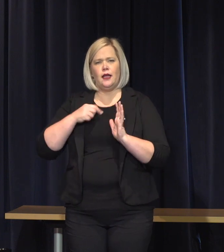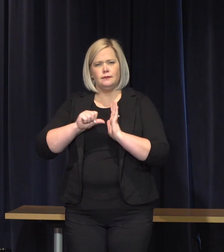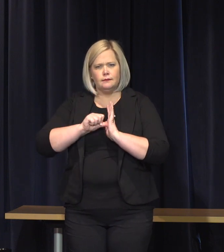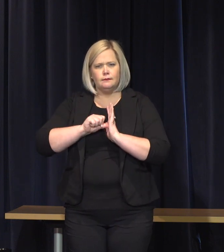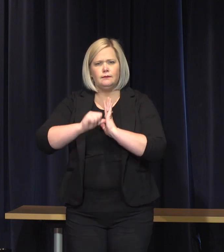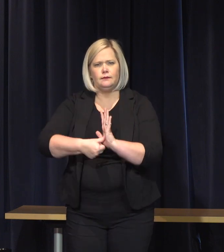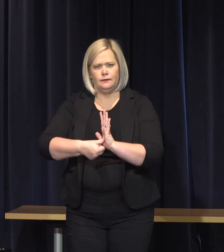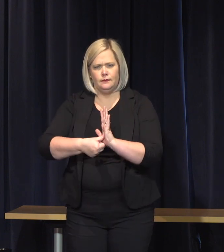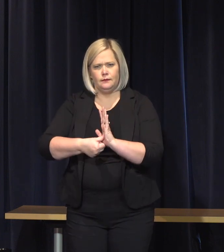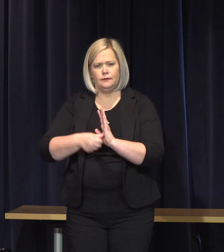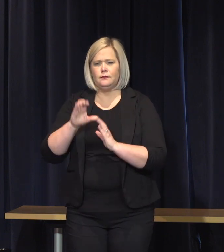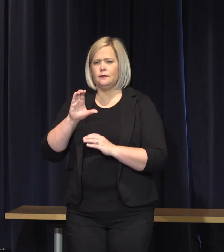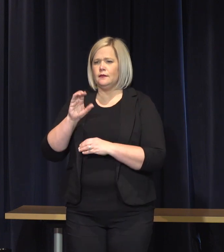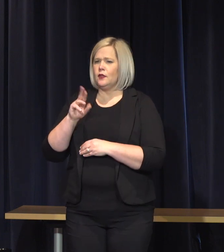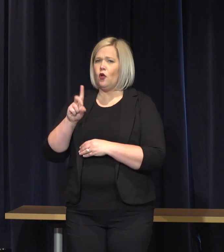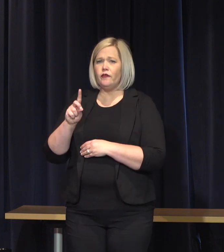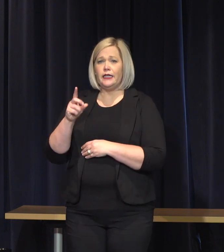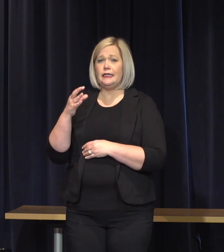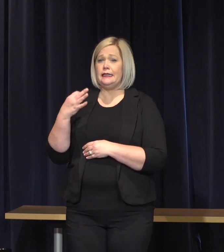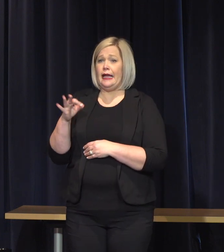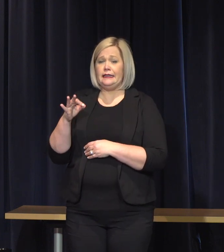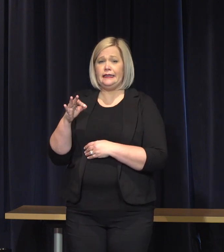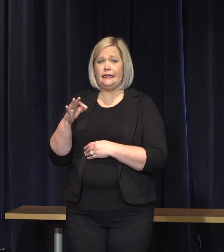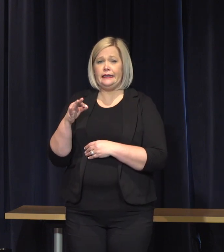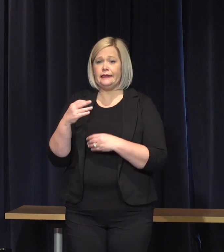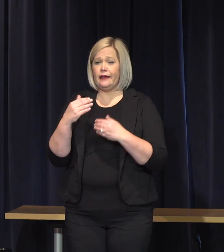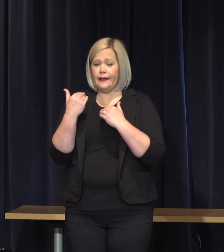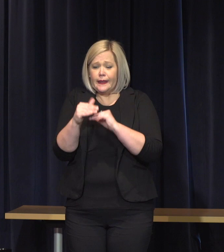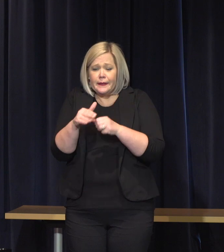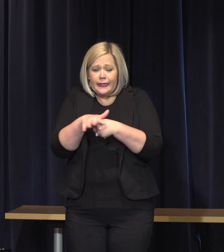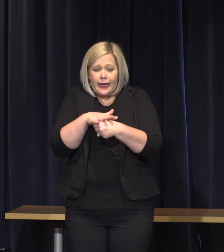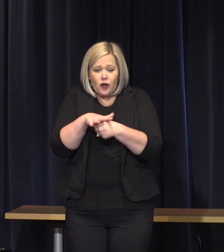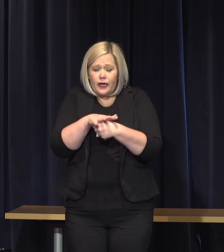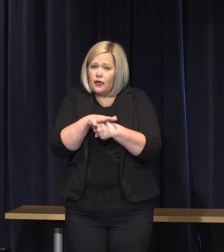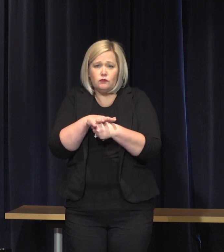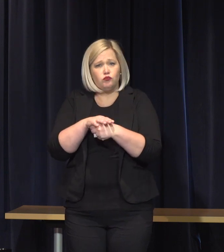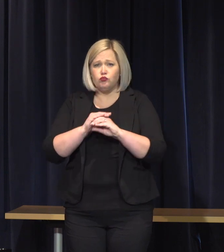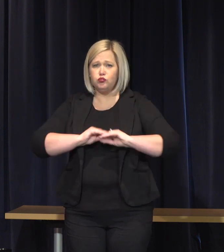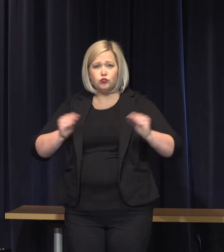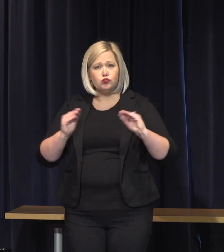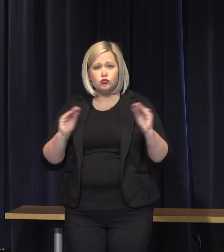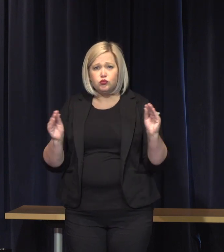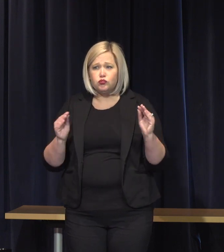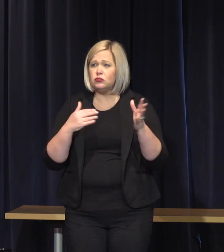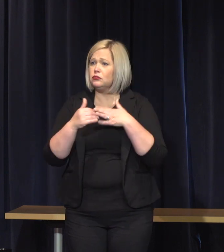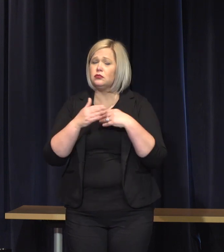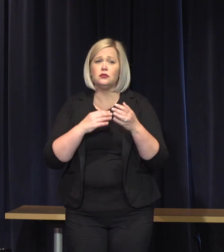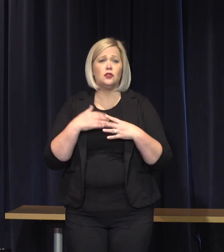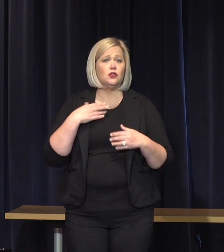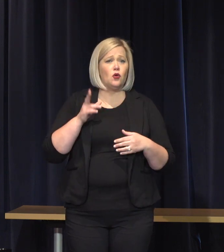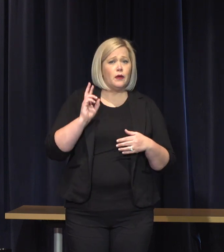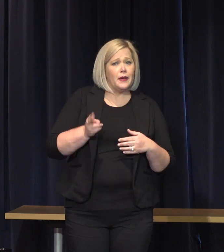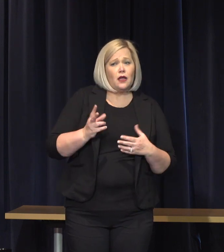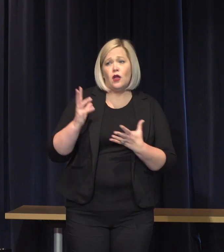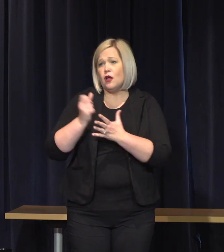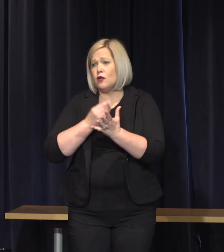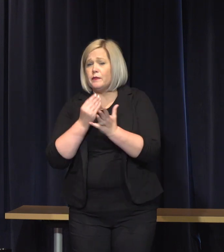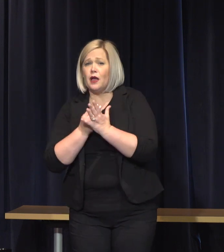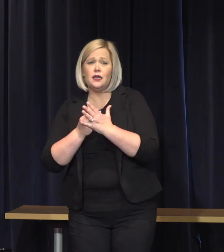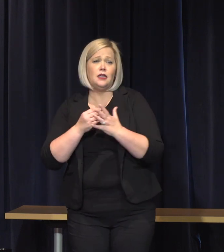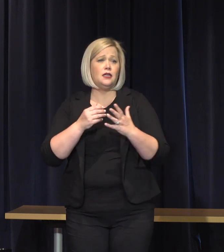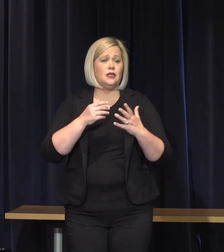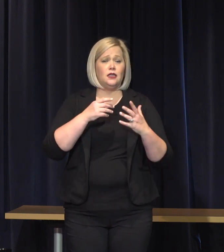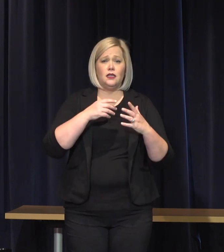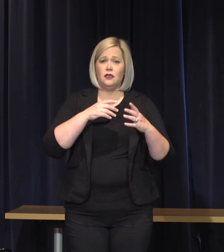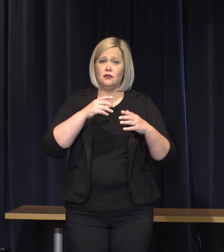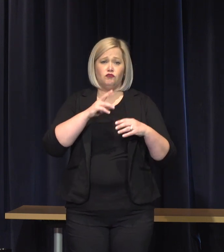COVID-19 has no geographic boundaries, and people of all ages and socioeconomic backgrounds have been and